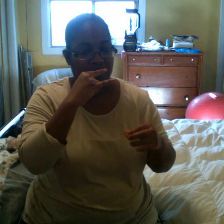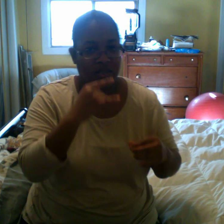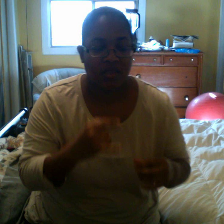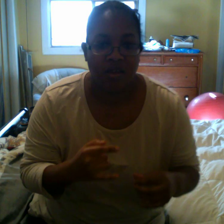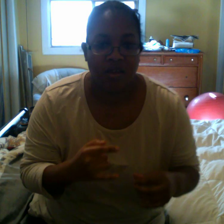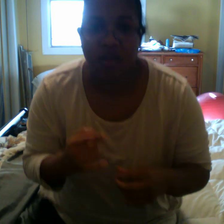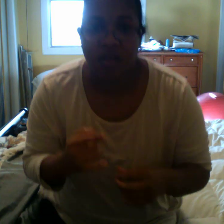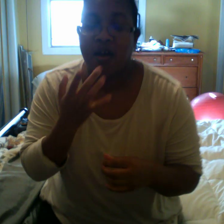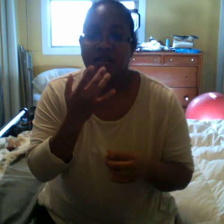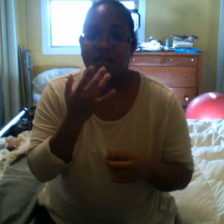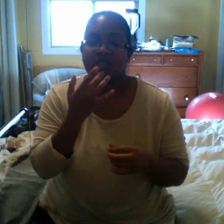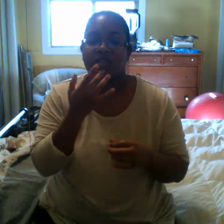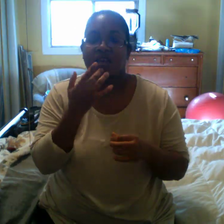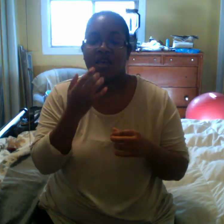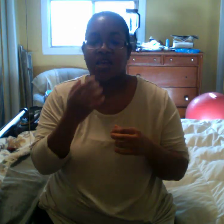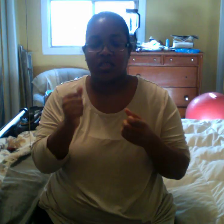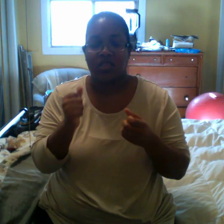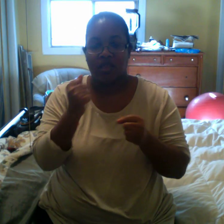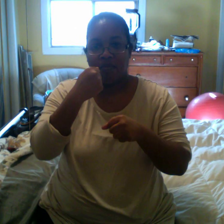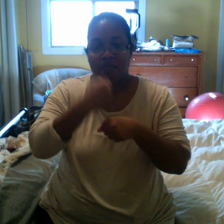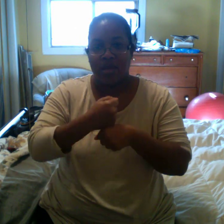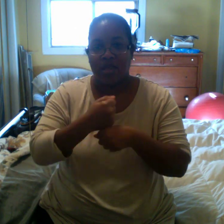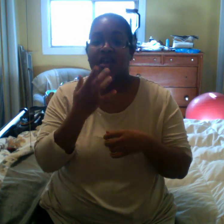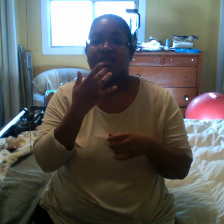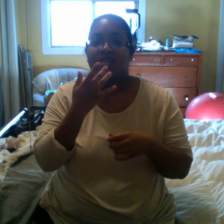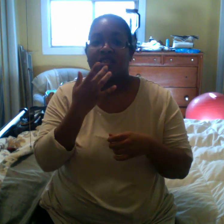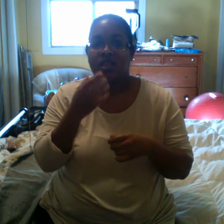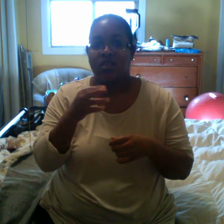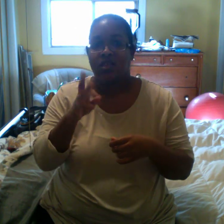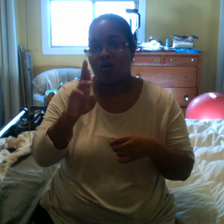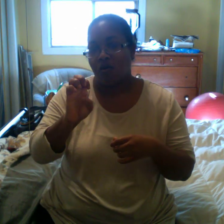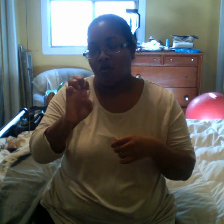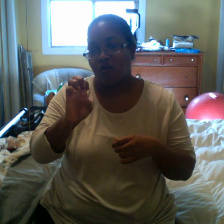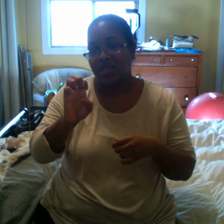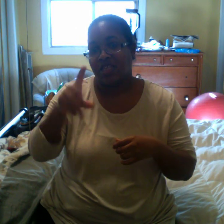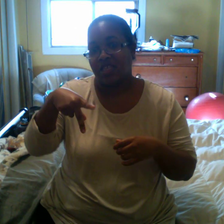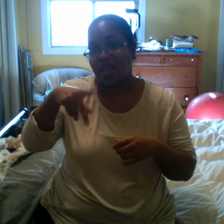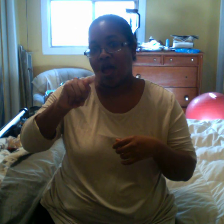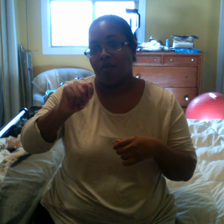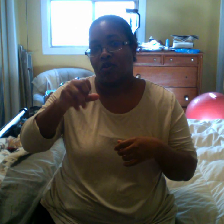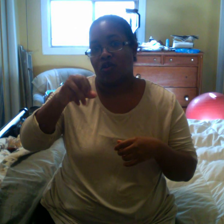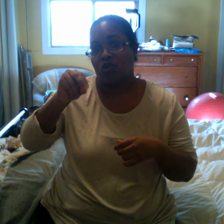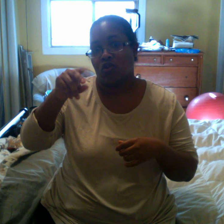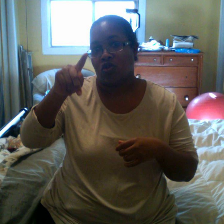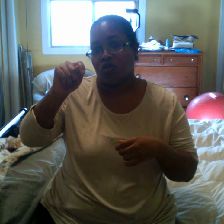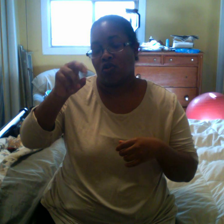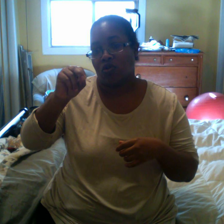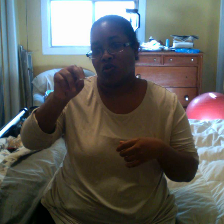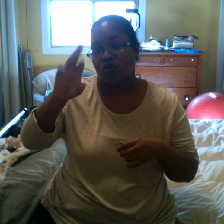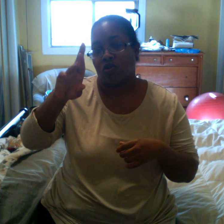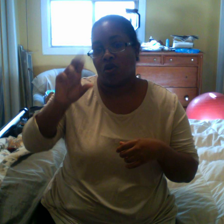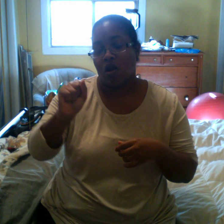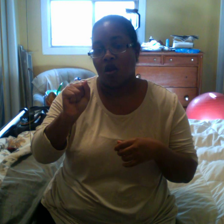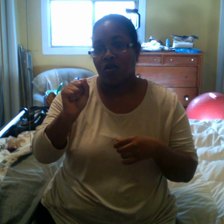made up of specialized neurons called taste receptors. Whenever we eat something that triggers a particular taste, those taste neurons will fire a signal to the brain. Now,